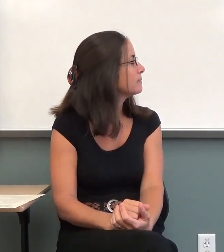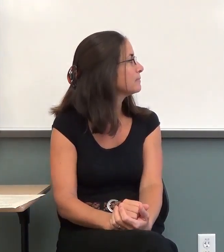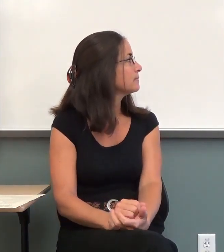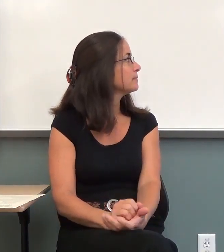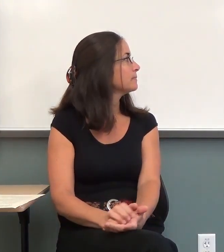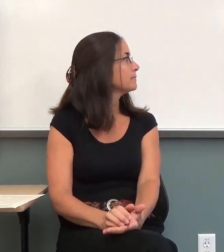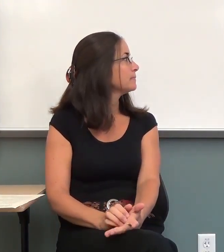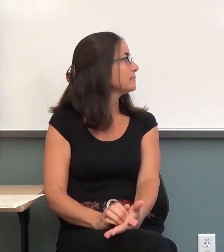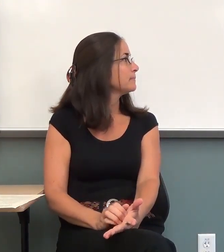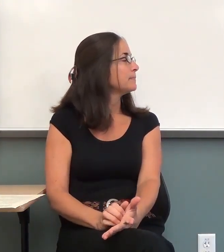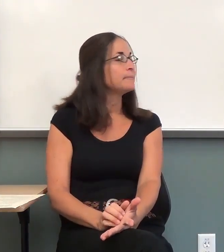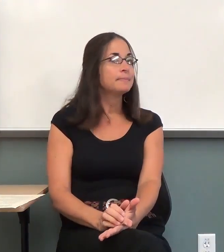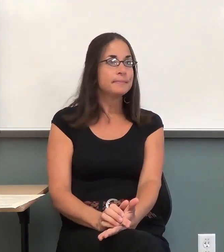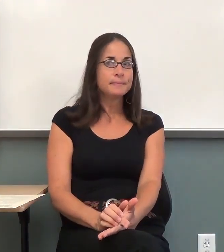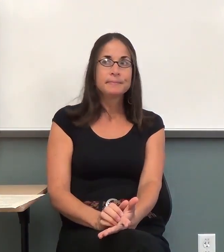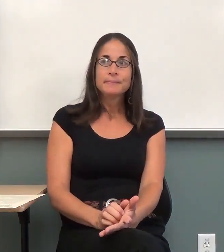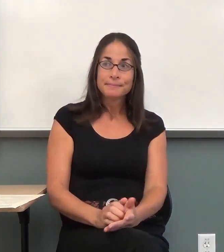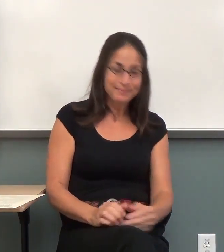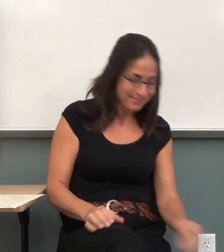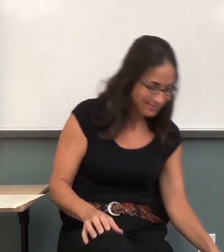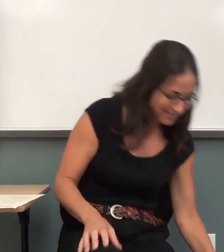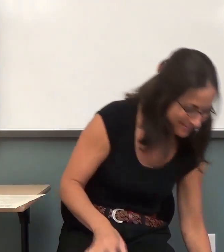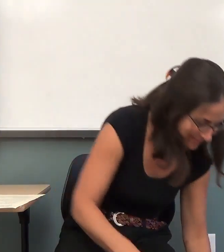Okay? A linking verb, what does that do?